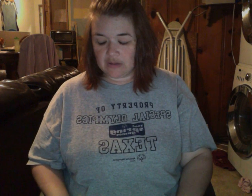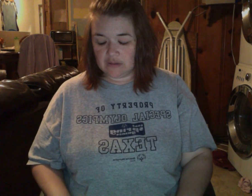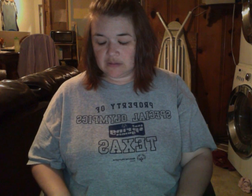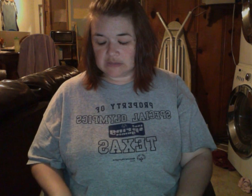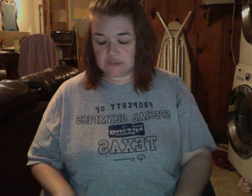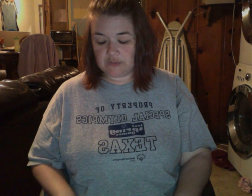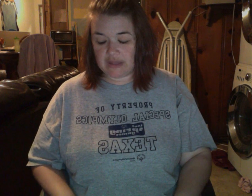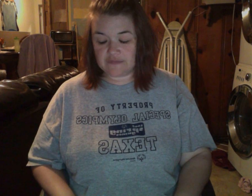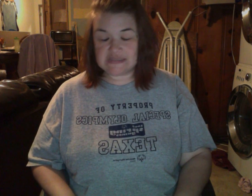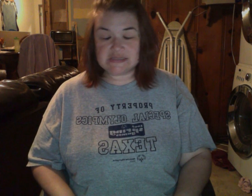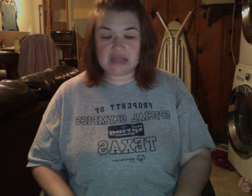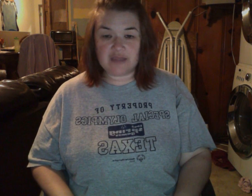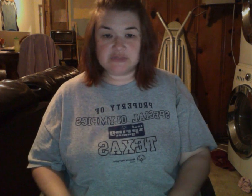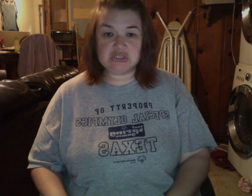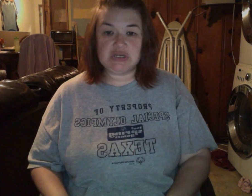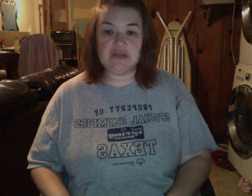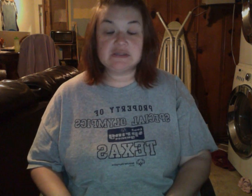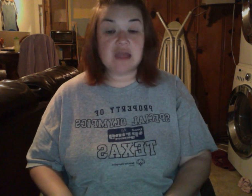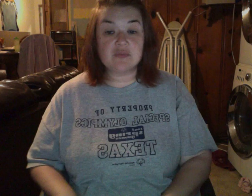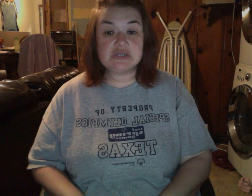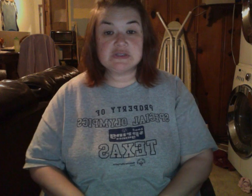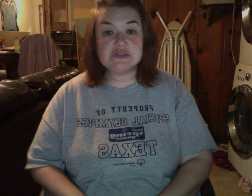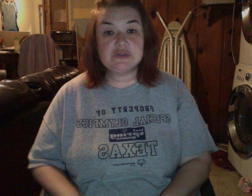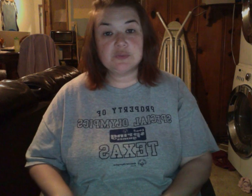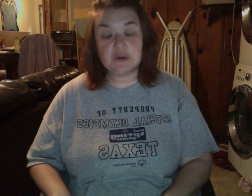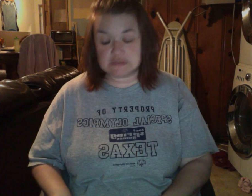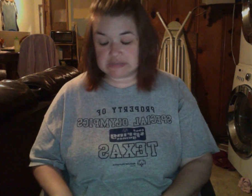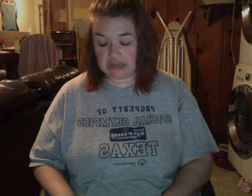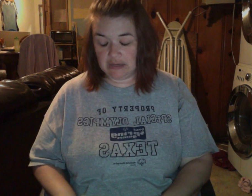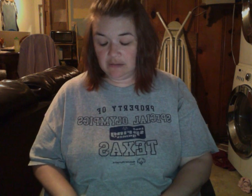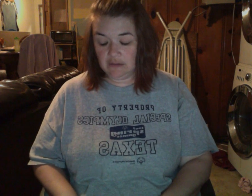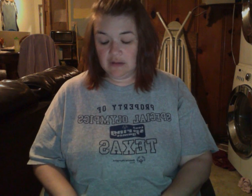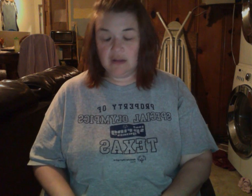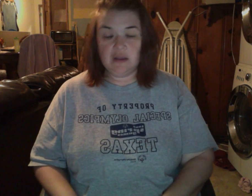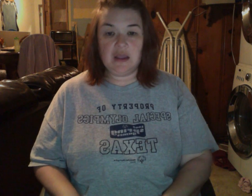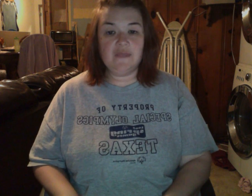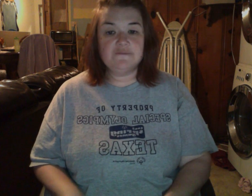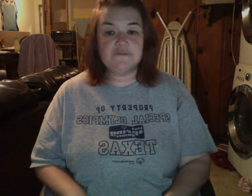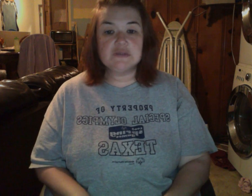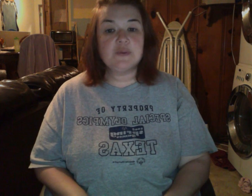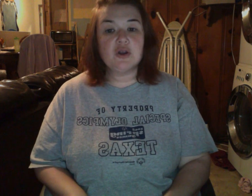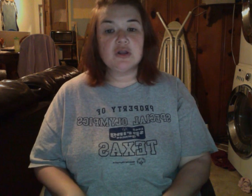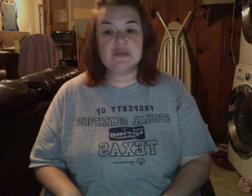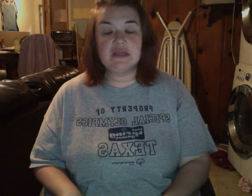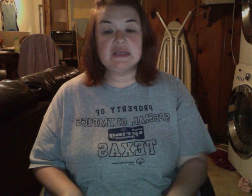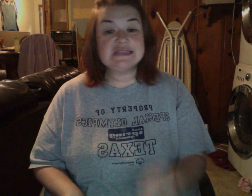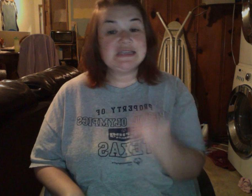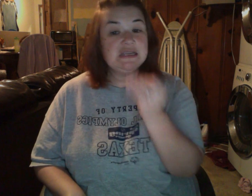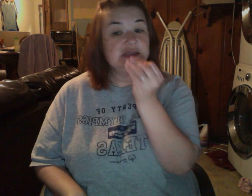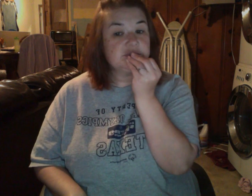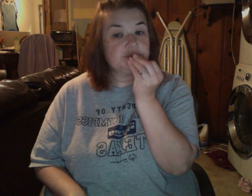The next one we have is snack machine. Snack machine is a 2-part sign. And the first part of it is eat.